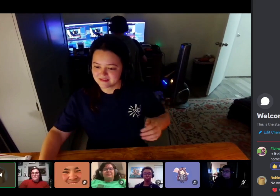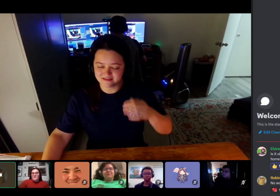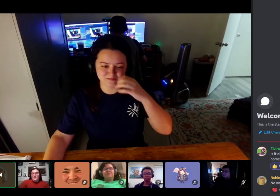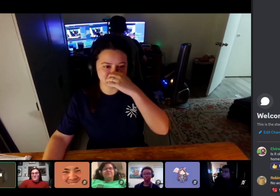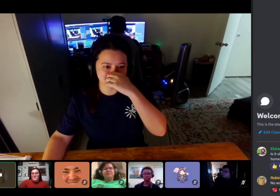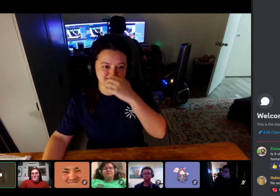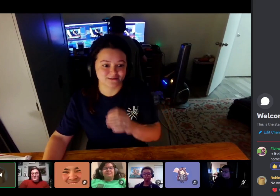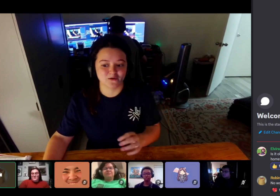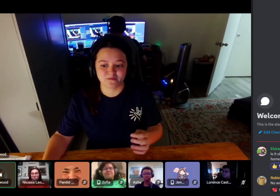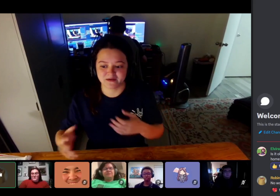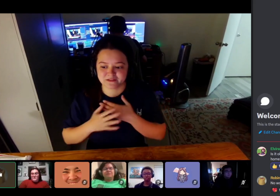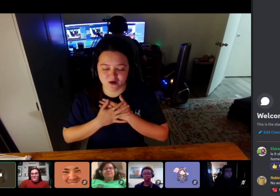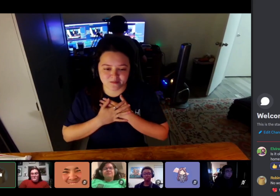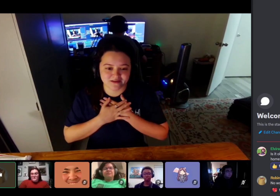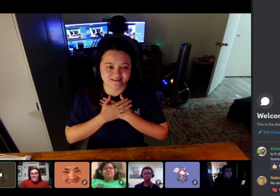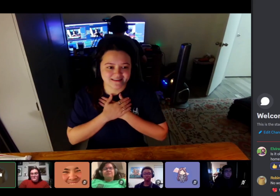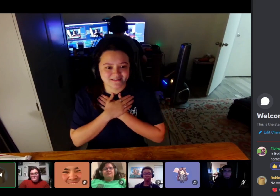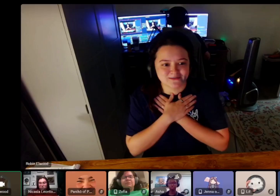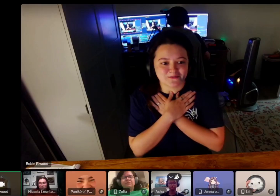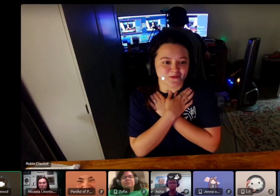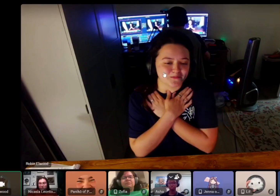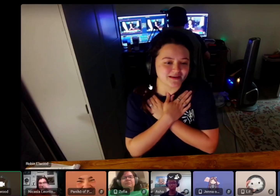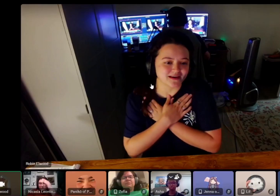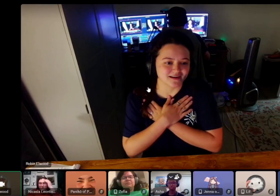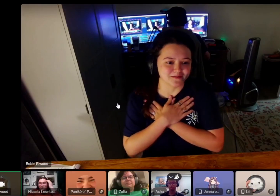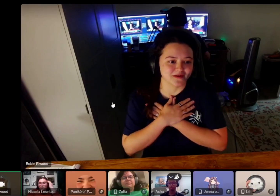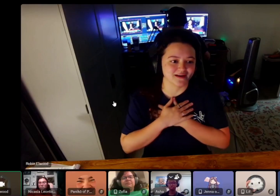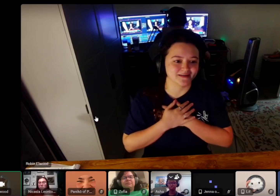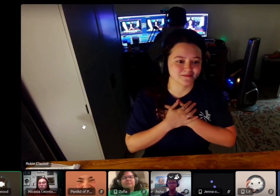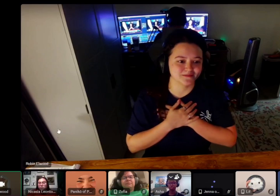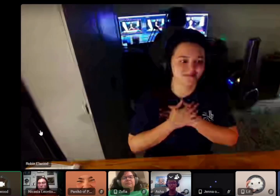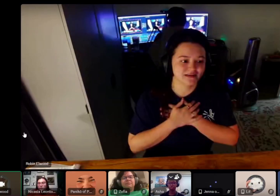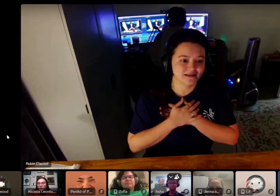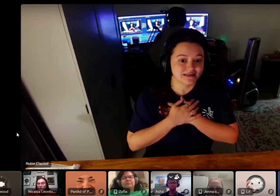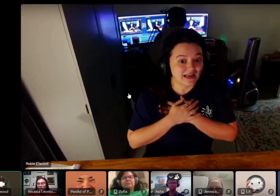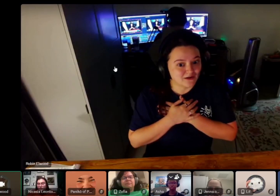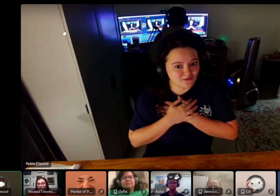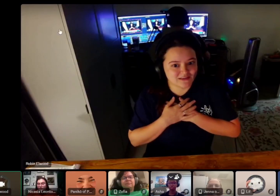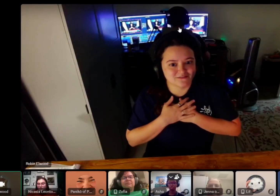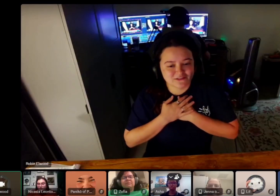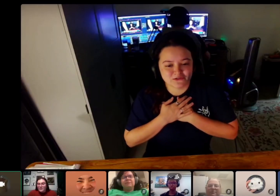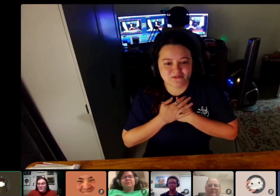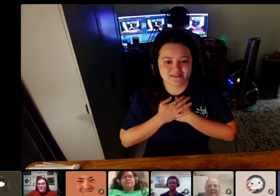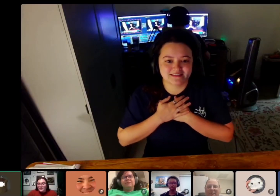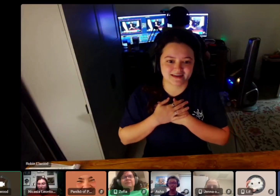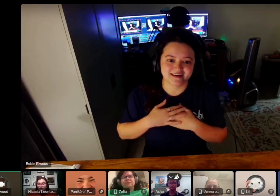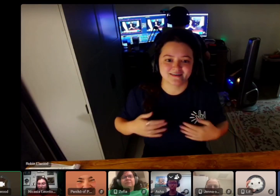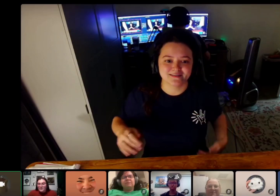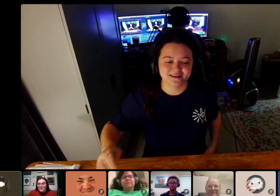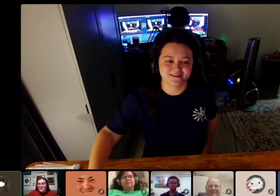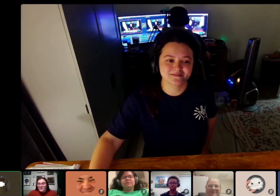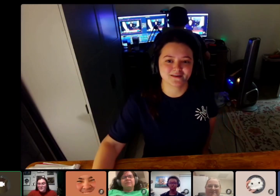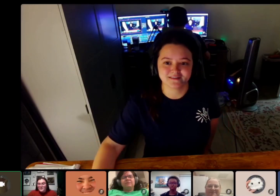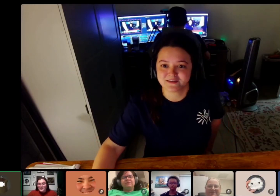Let me see. So my name is Robin, in case you don't know me. I am now the official sign herald of